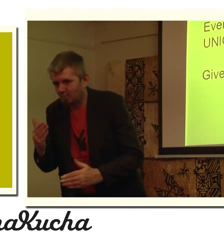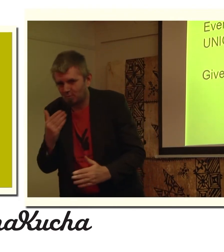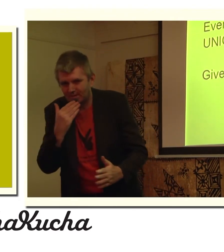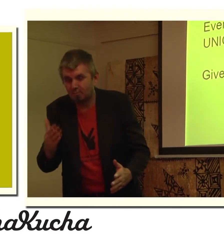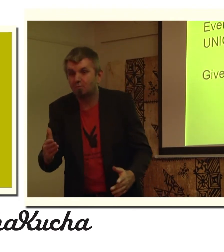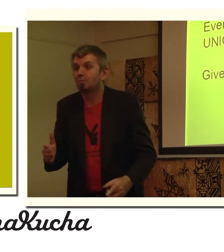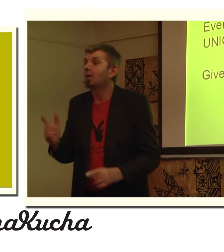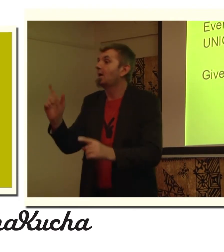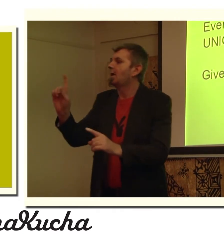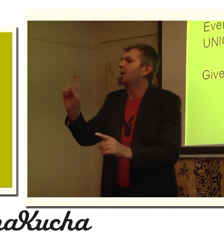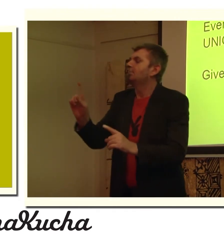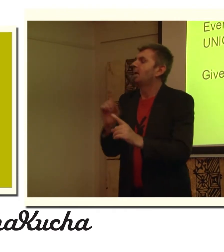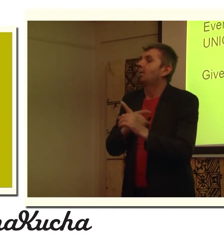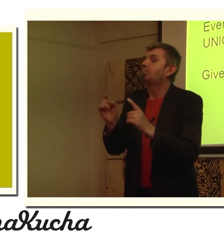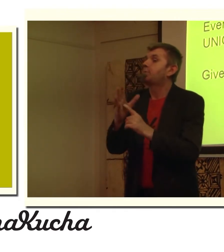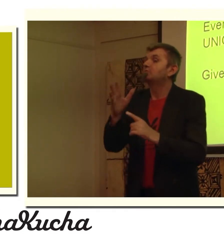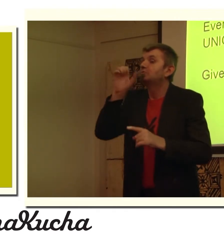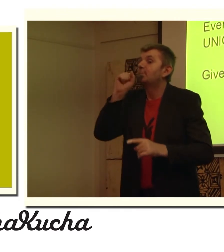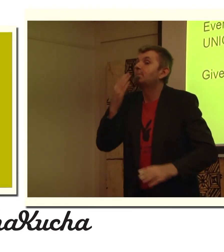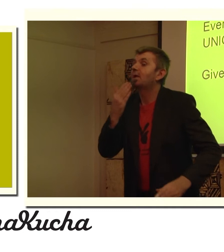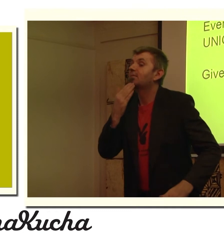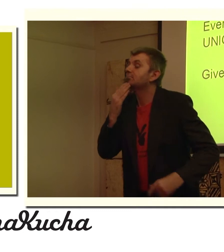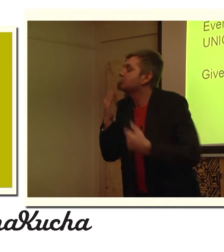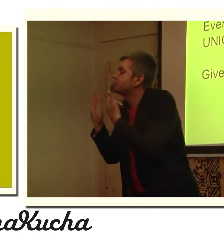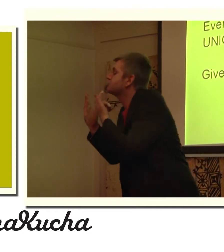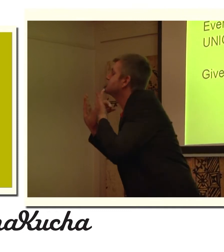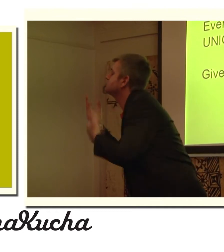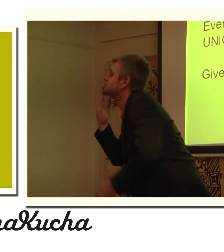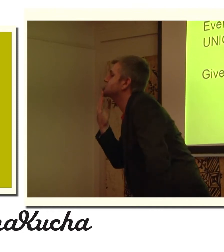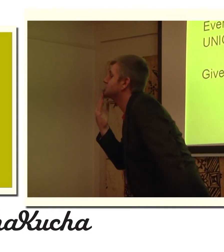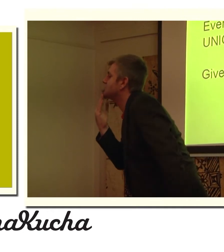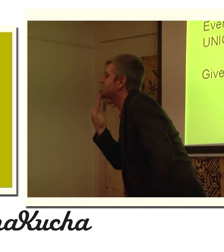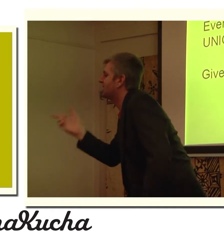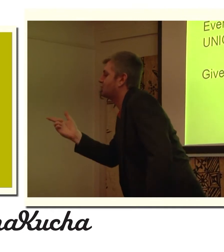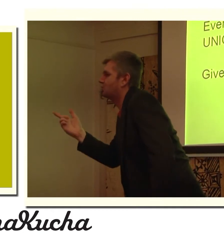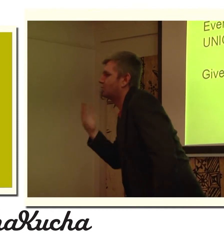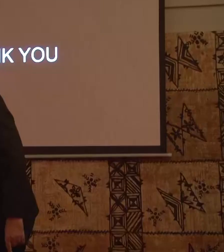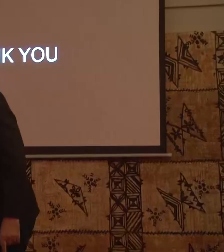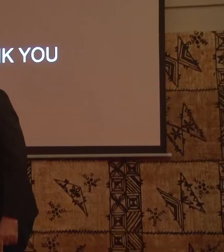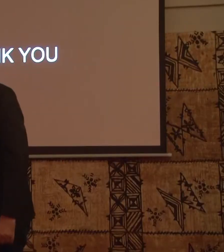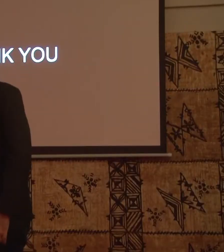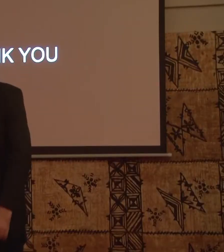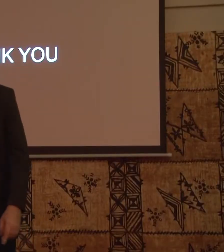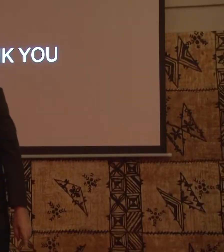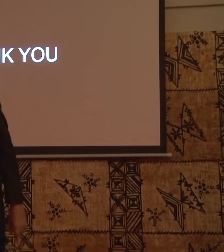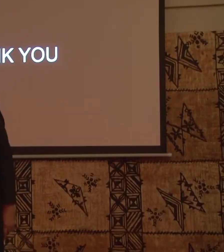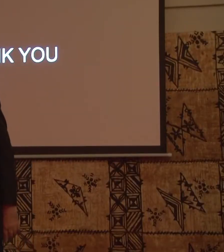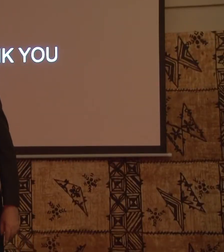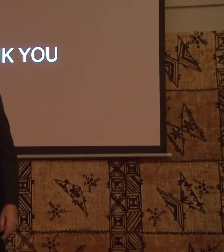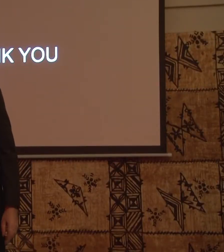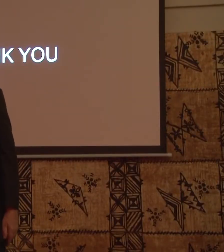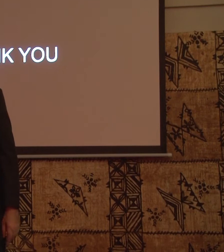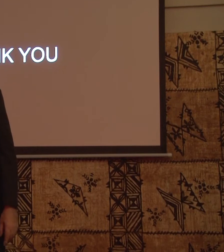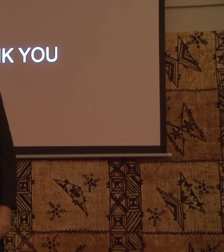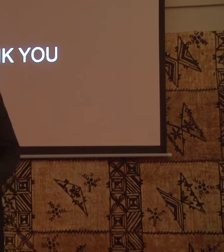Thank you so much. Thank you. Oh, it's important to remember this is the sign for thank you, right? Follow me. Don't do